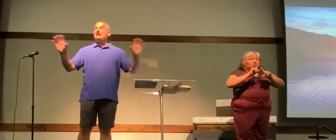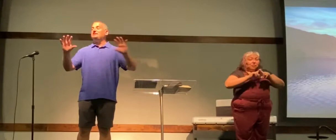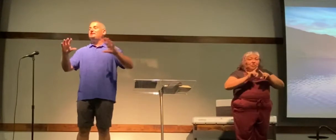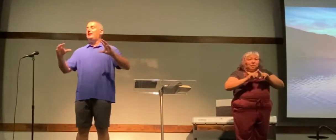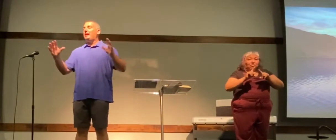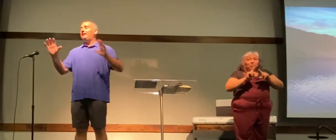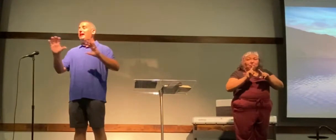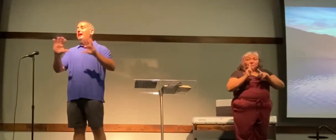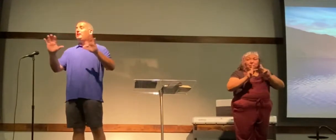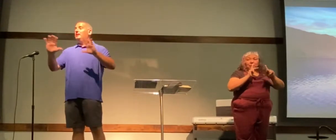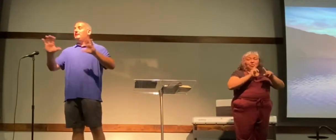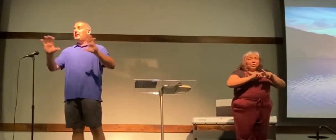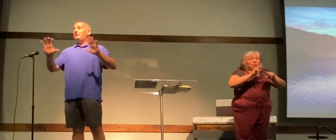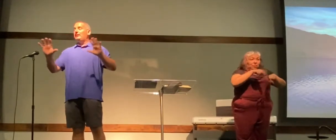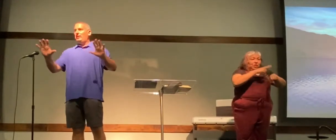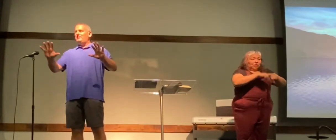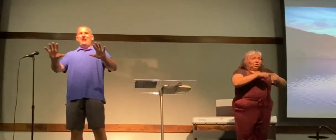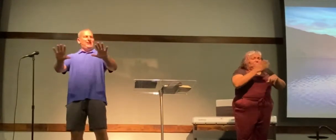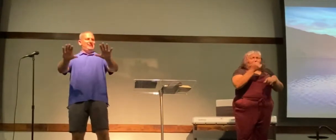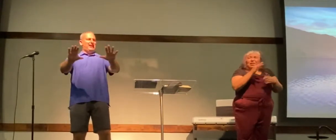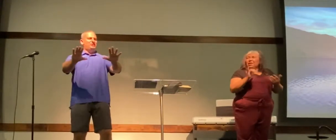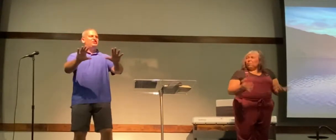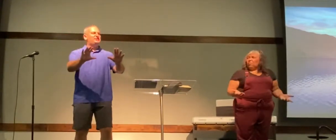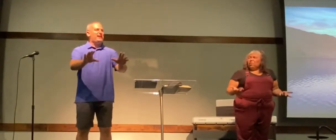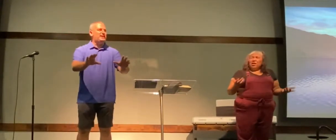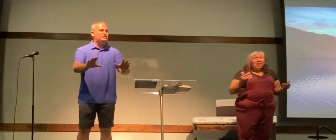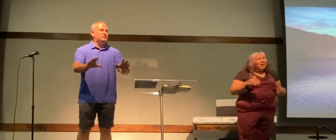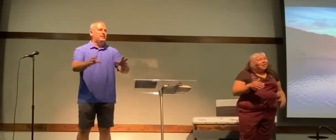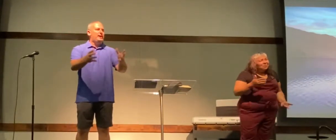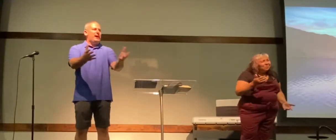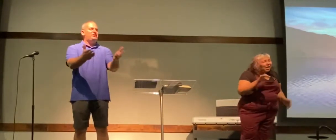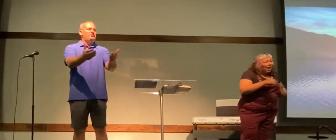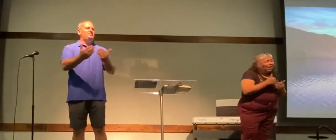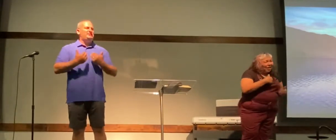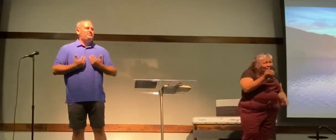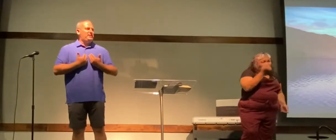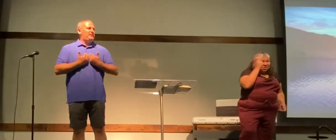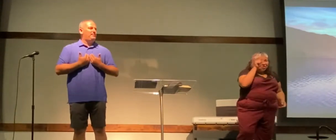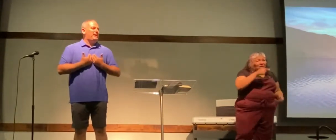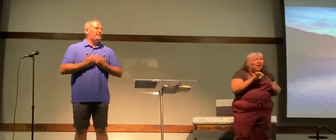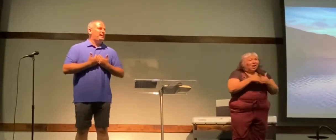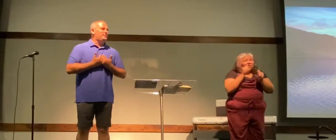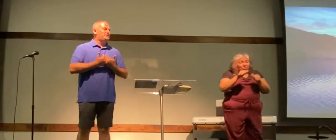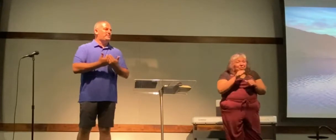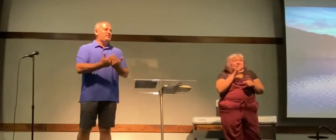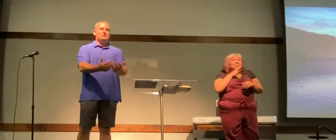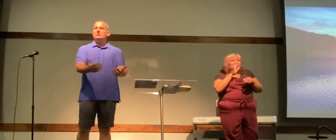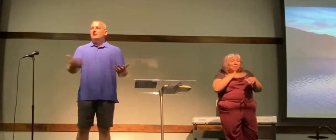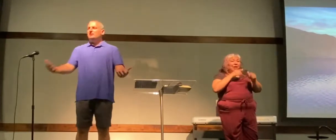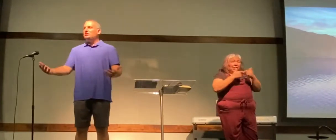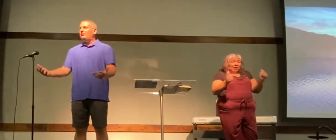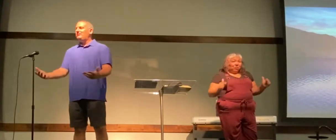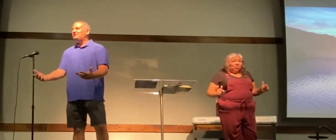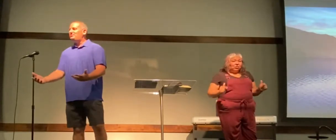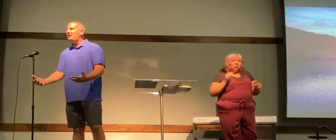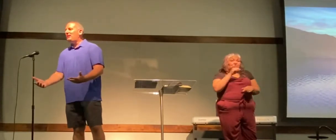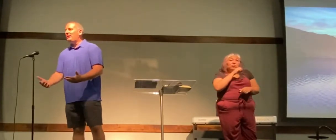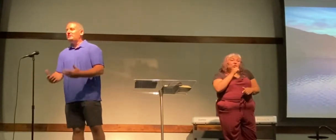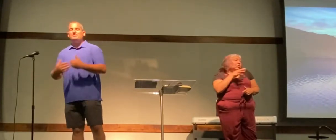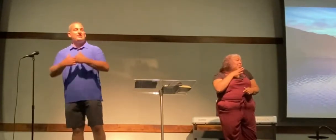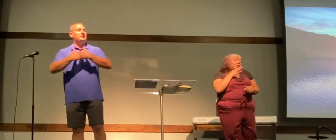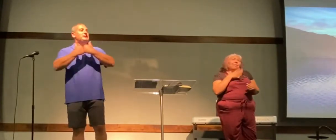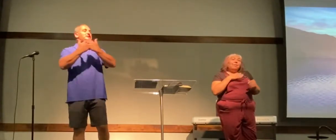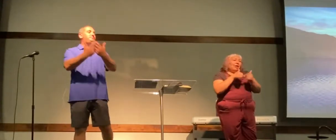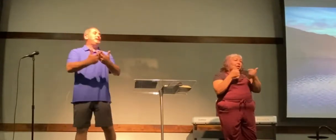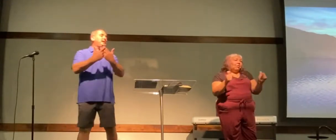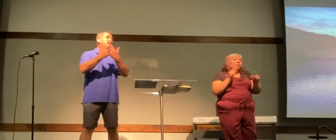other nations there, and they were like, wait a minute, how can I understand you? How can you be speaking in my language? I mean, you don't even speak my language,